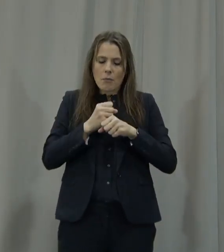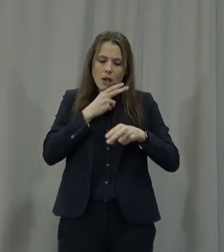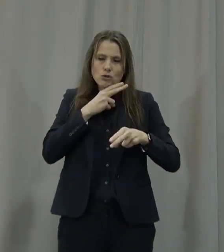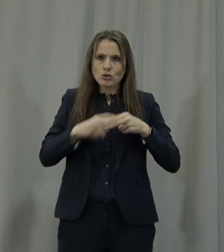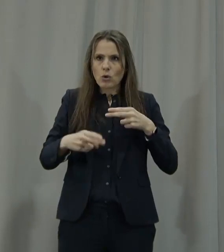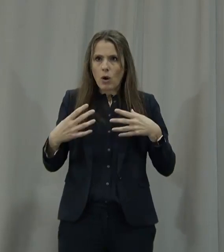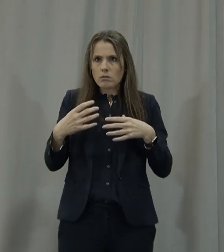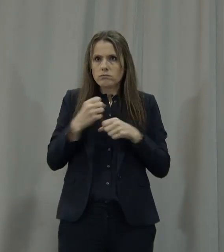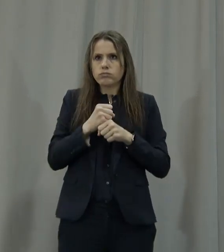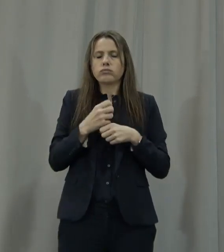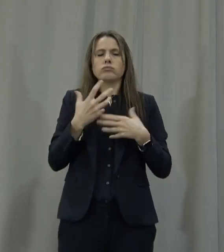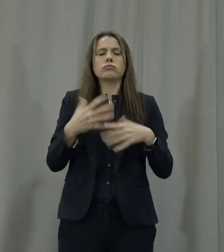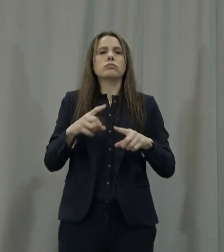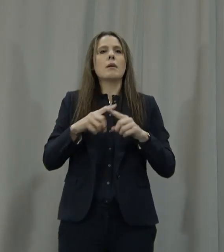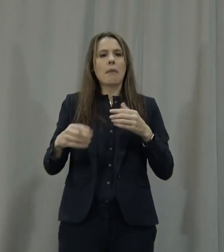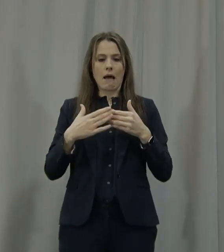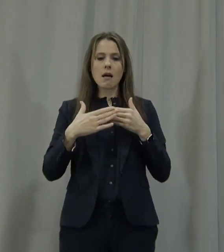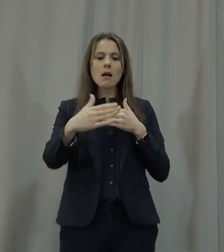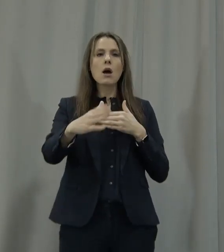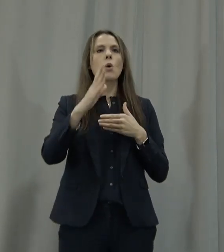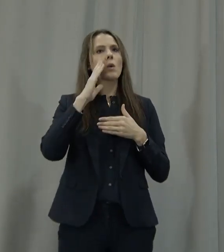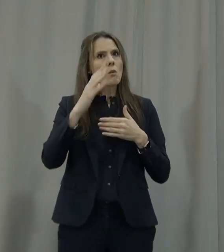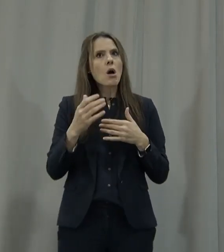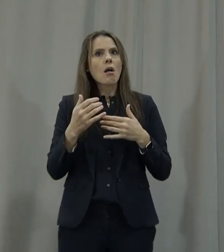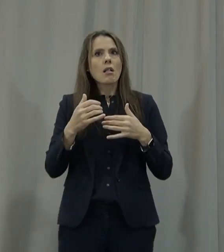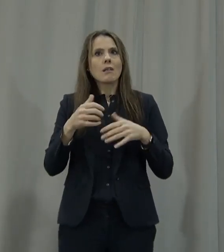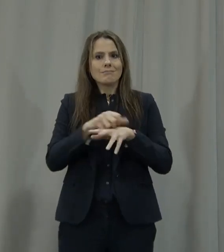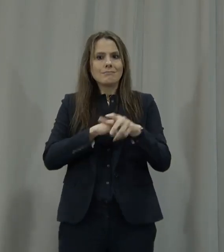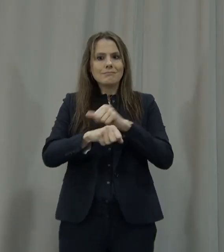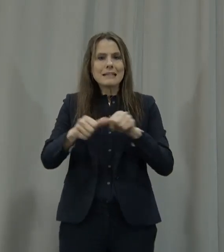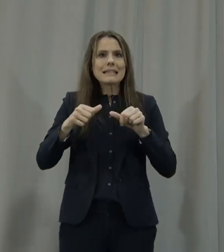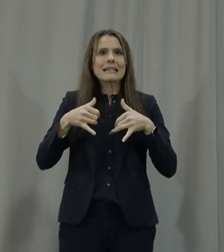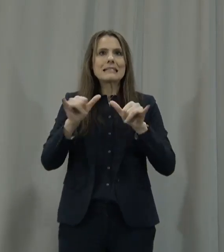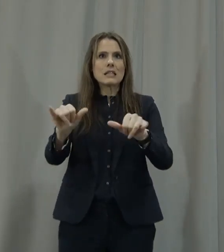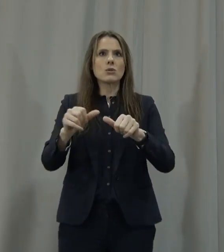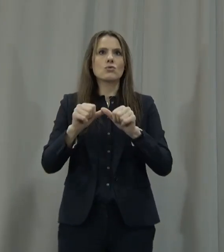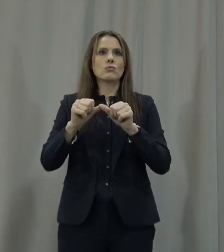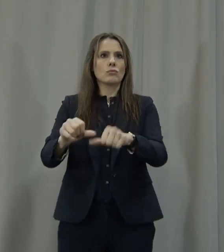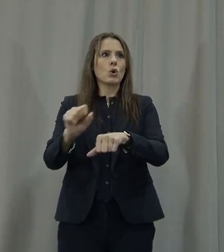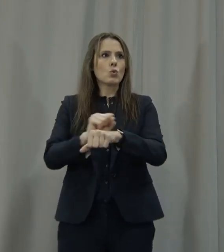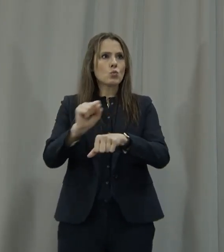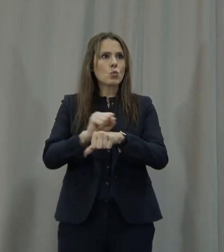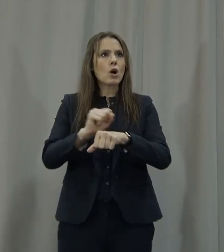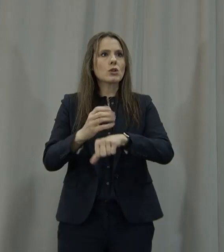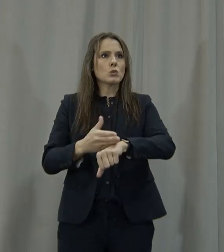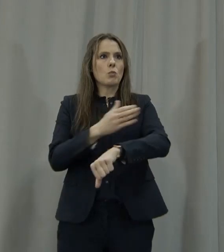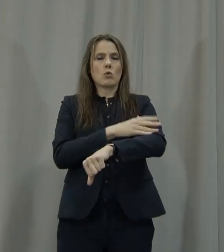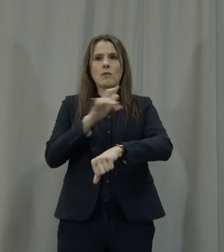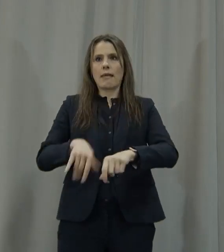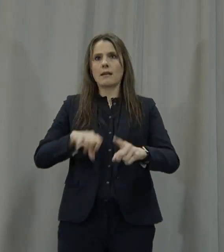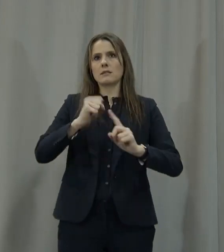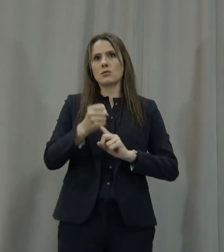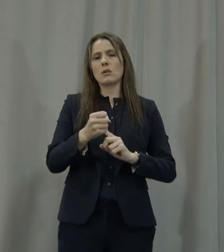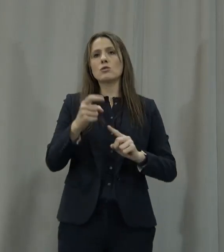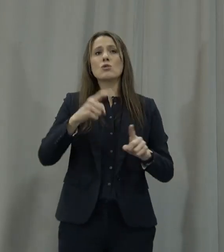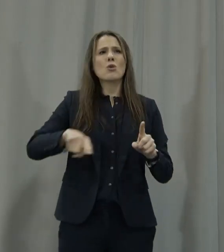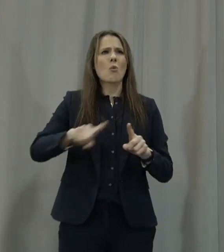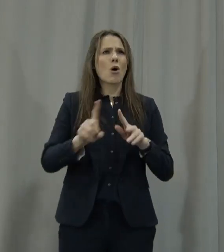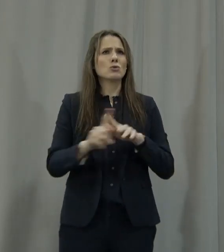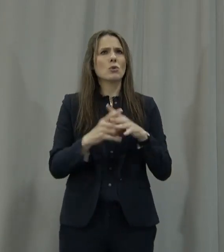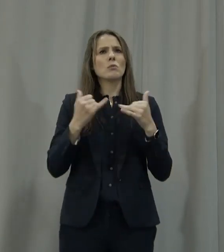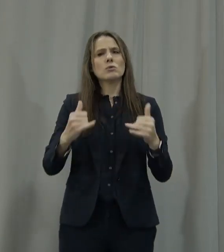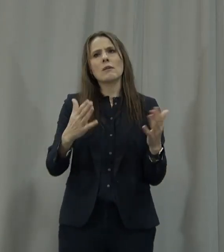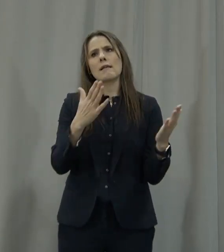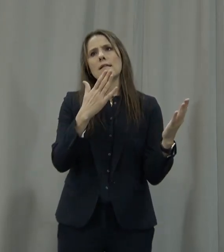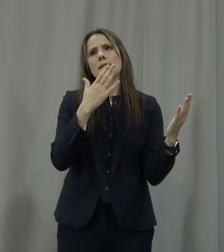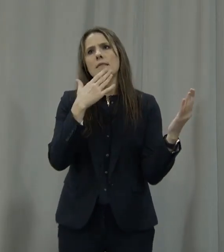summit, we intend to continue moving the needle. And we thank each of you for your collaboration. I want you to take a look